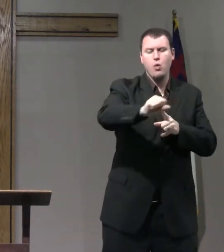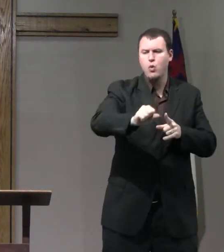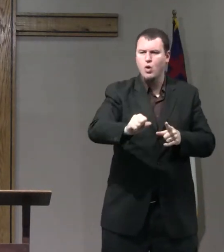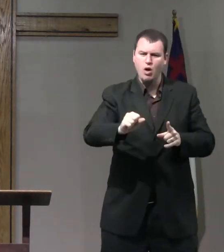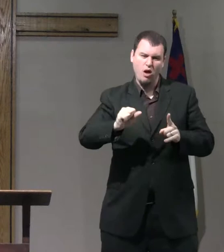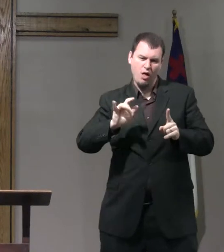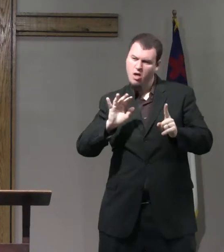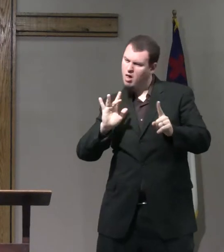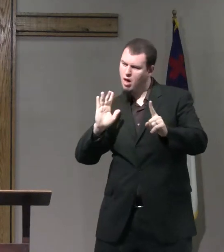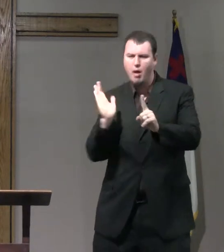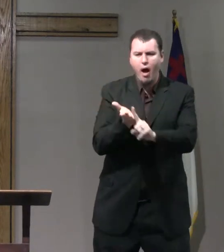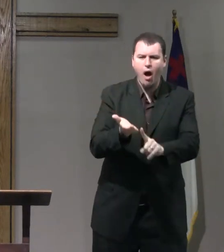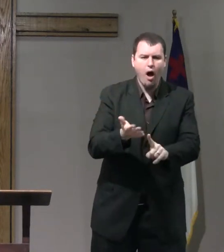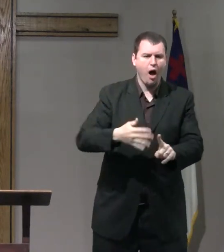He could speak powerfully